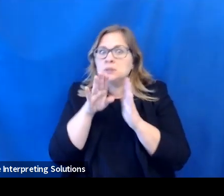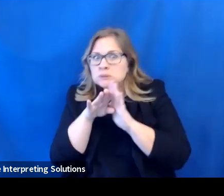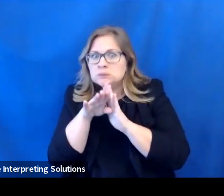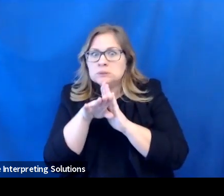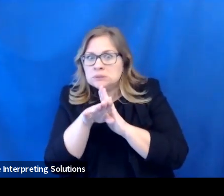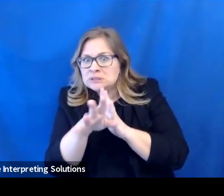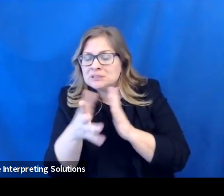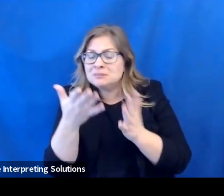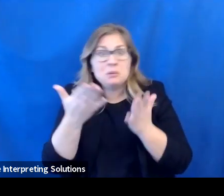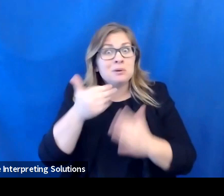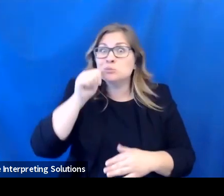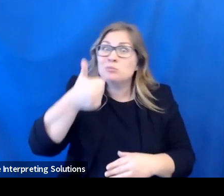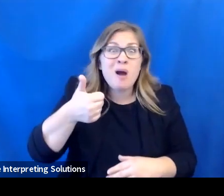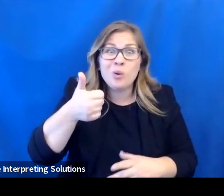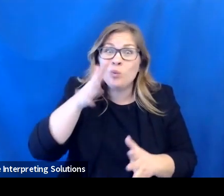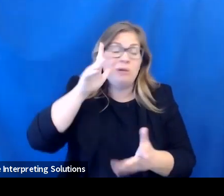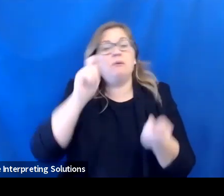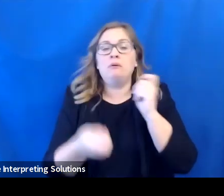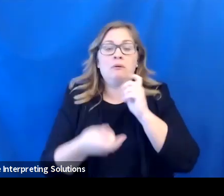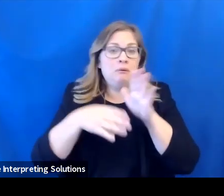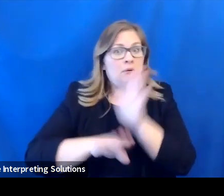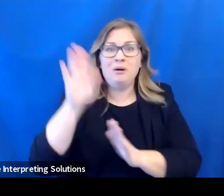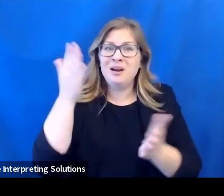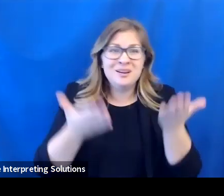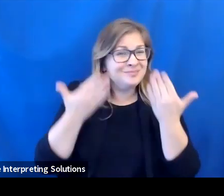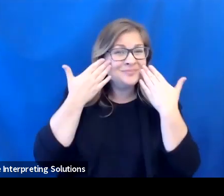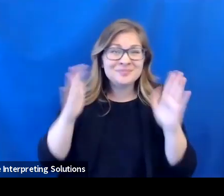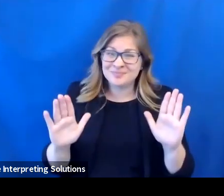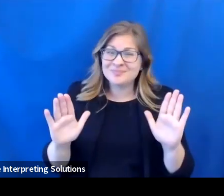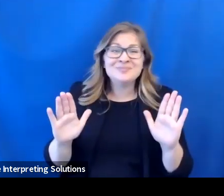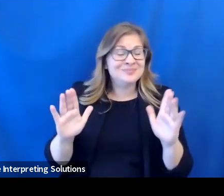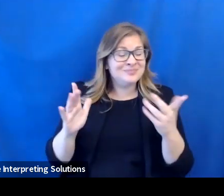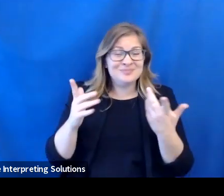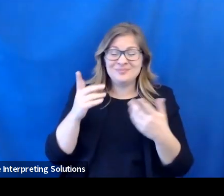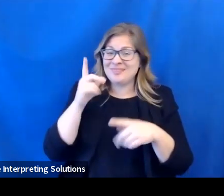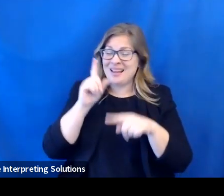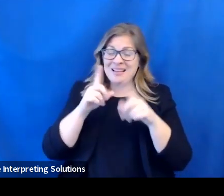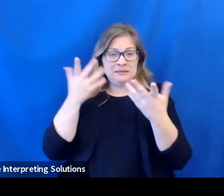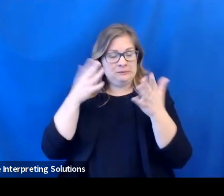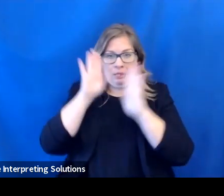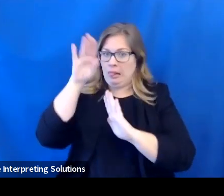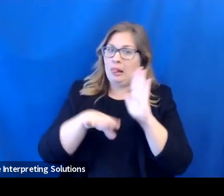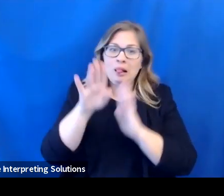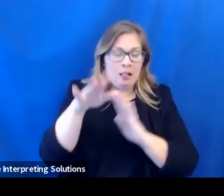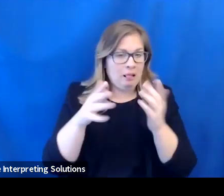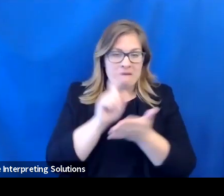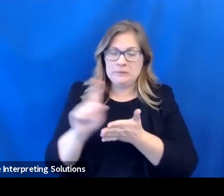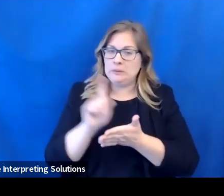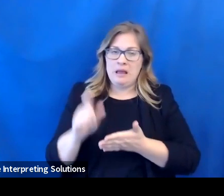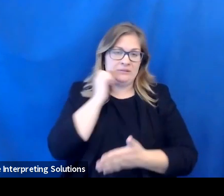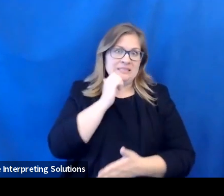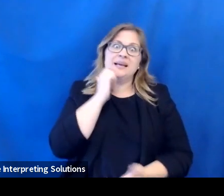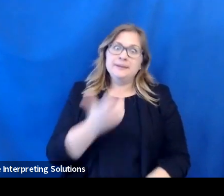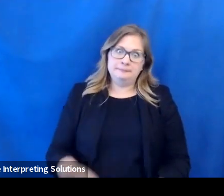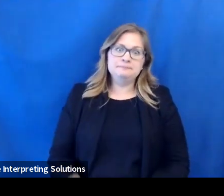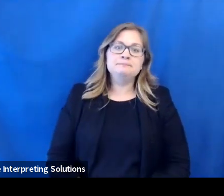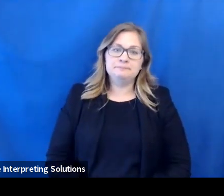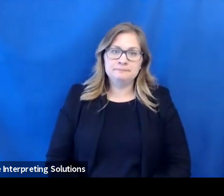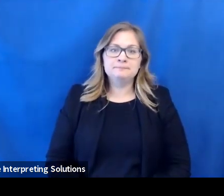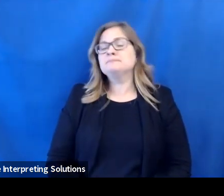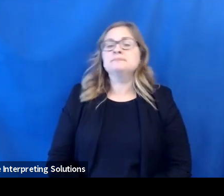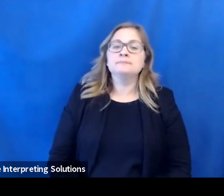see much more rapid increases over the next few weeks here. Governor, quick follow-up for you. I understand you're out of quarantine, but still working from